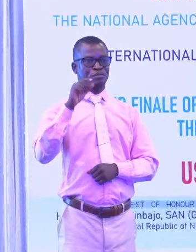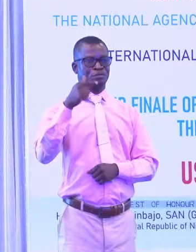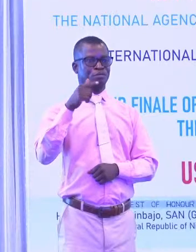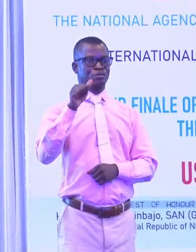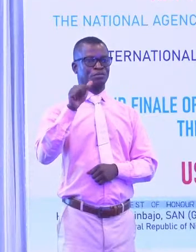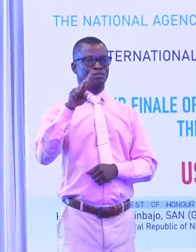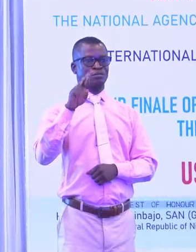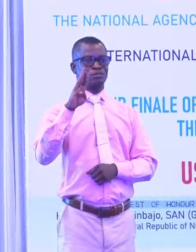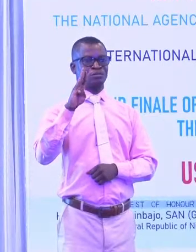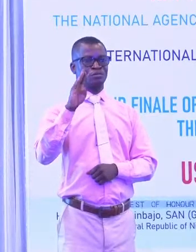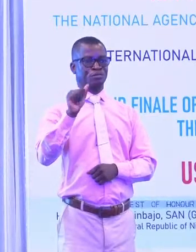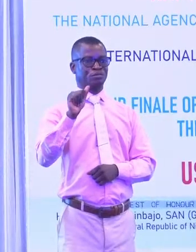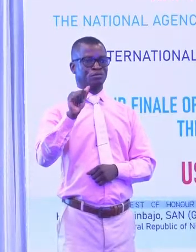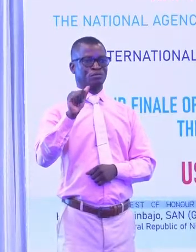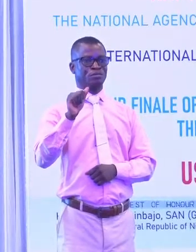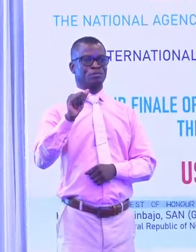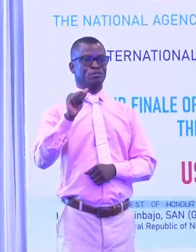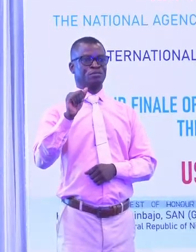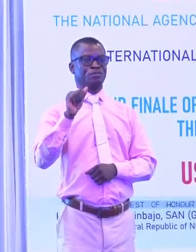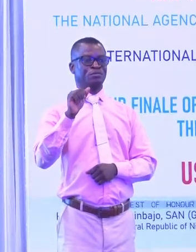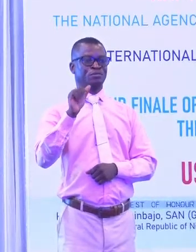Asia.